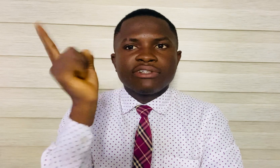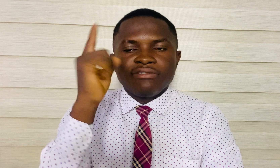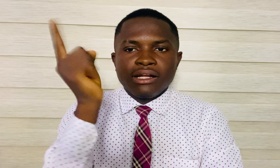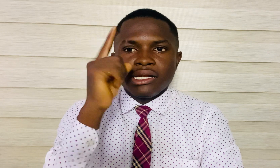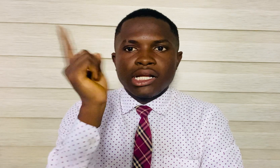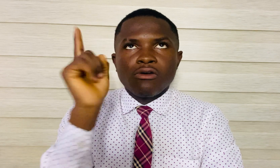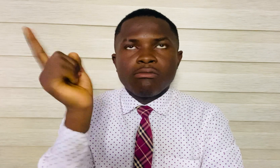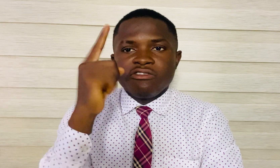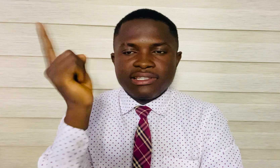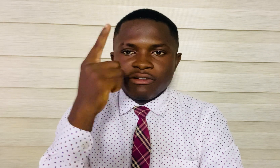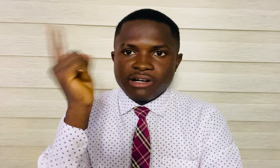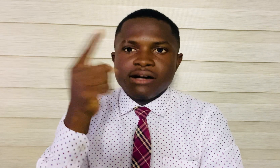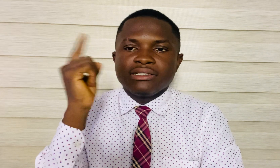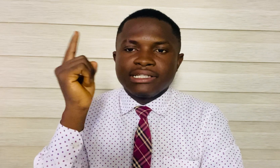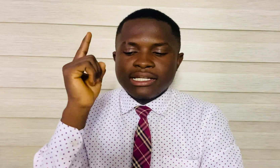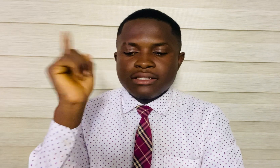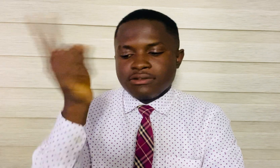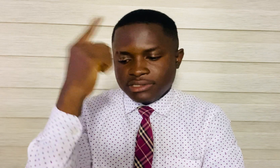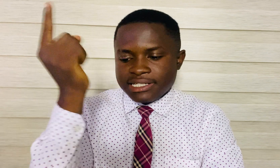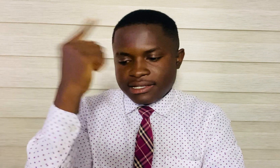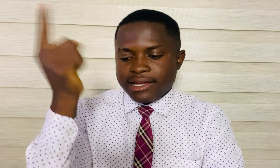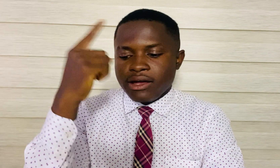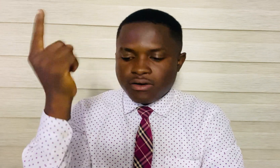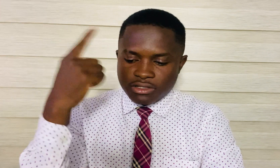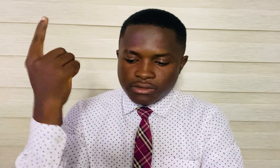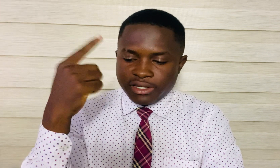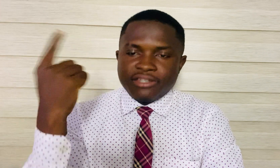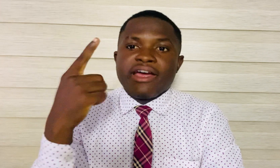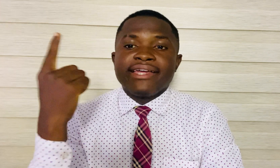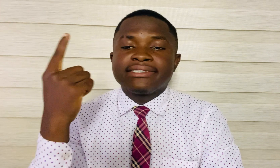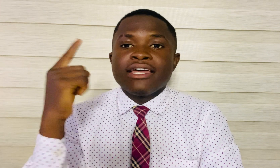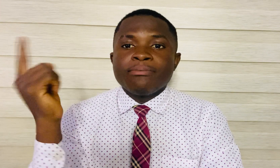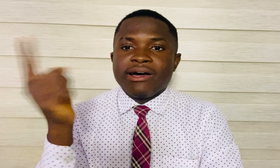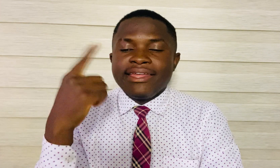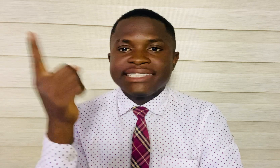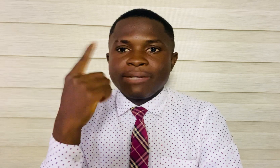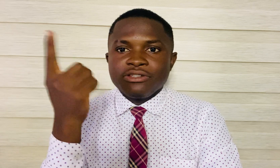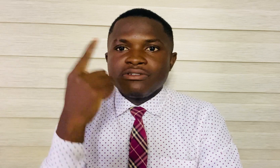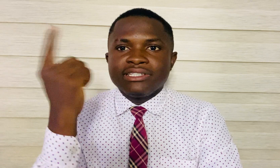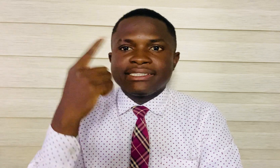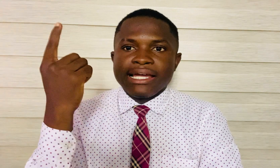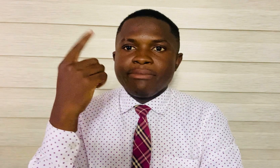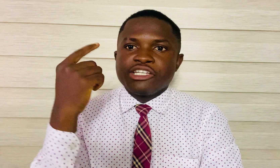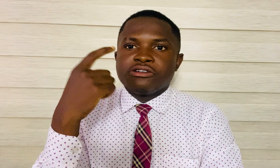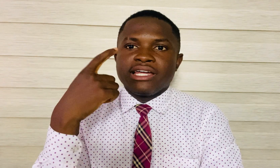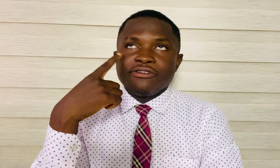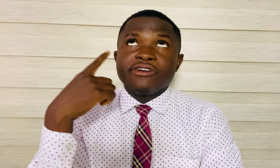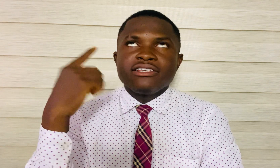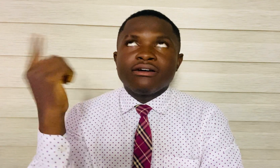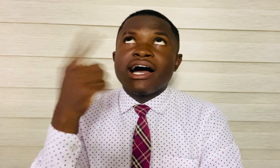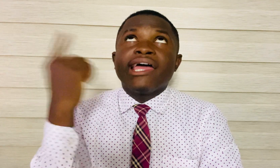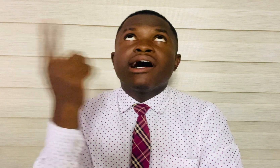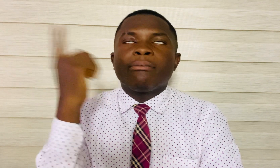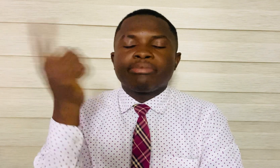fun, or move it around. So this sign also is right. But anytime you do this sign, make sure that you raise your eye up